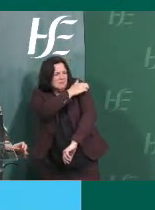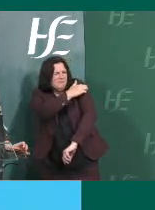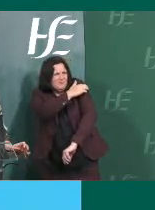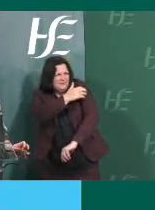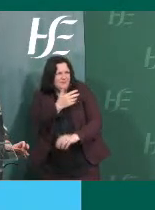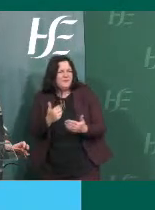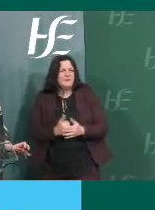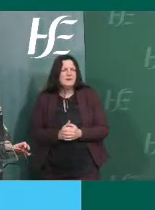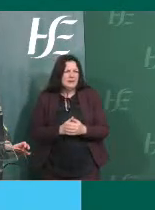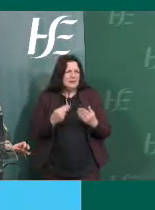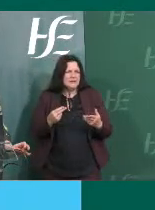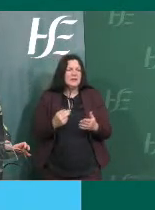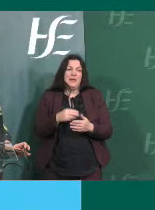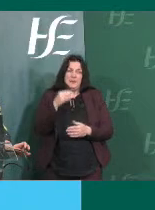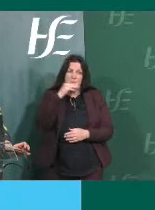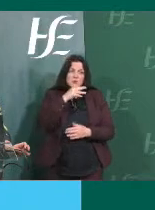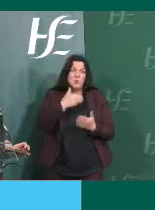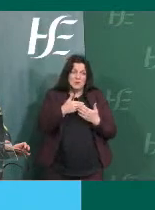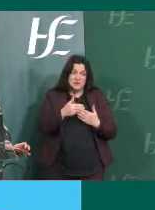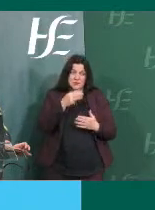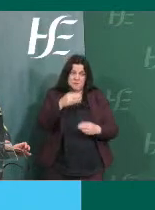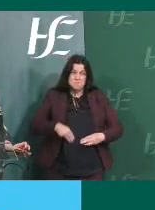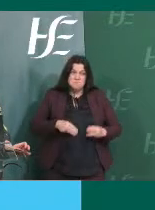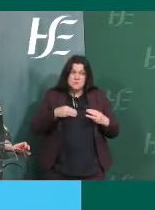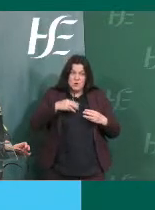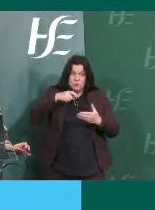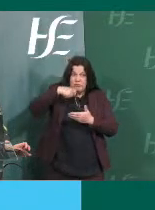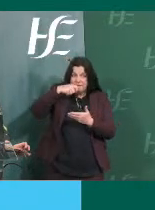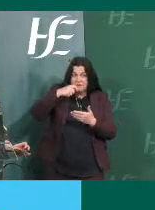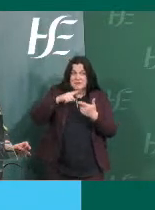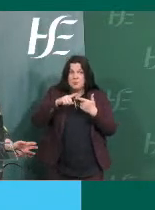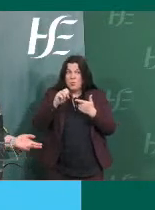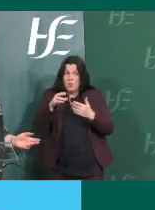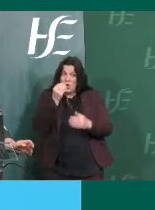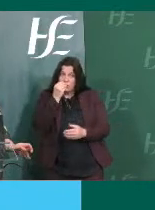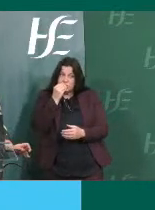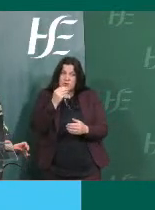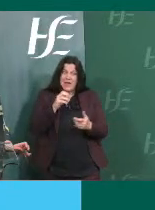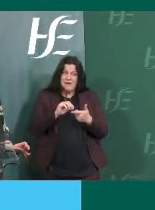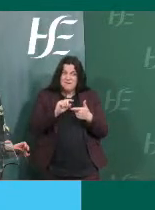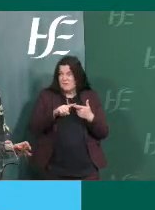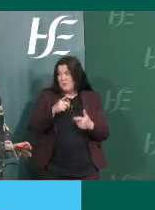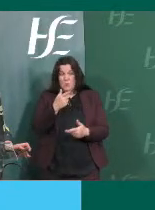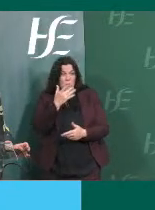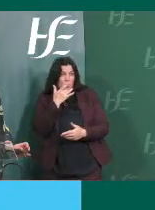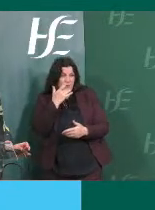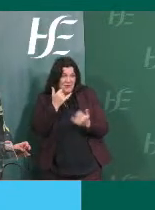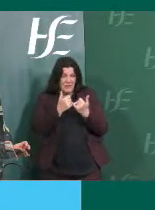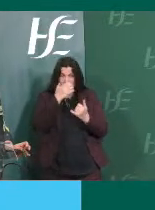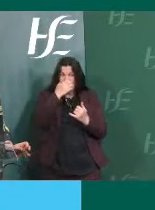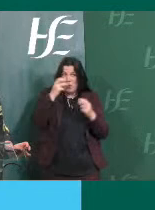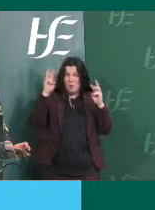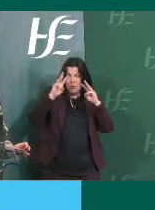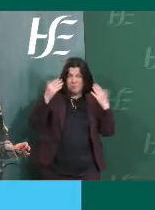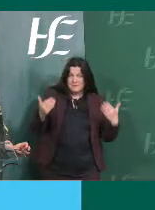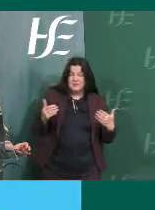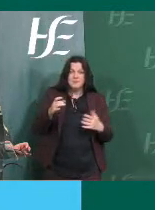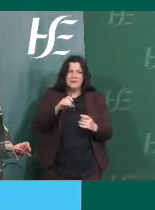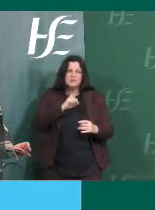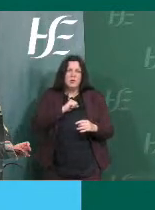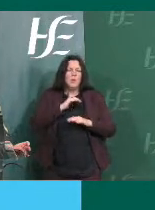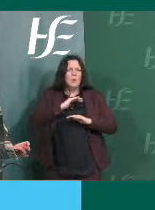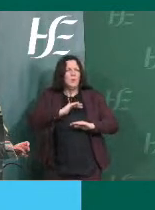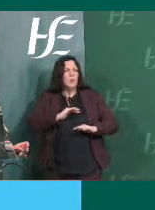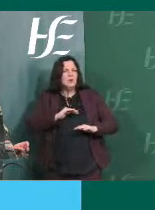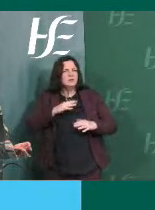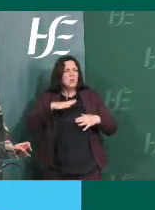arm. It's important to have breakfast or lunch before an appointment and have plenty of fluids, particularly in this warmer weather, to make sure that to reduce the risk of the